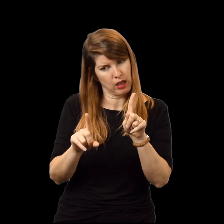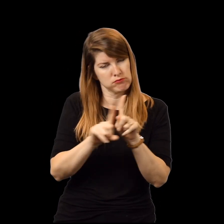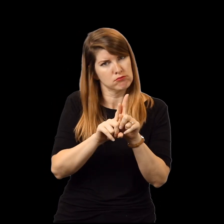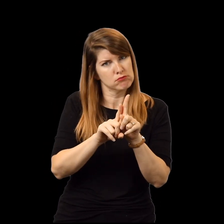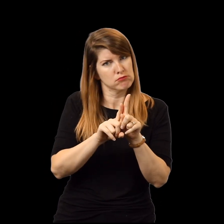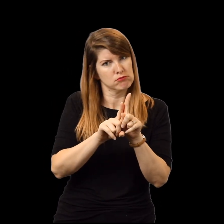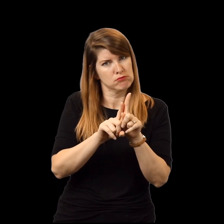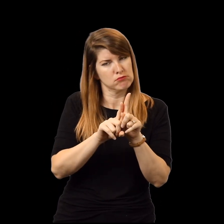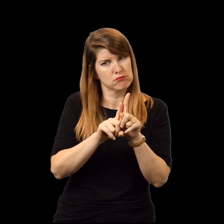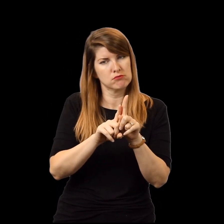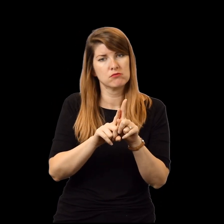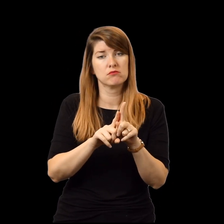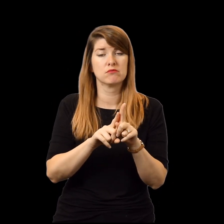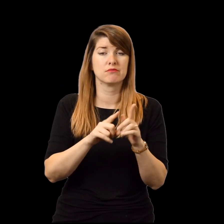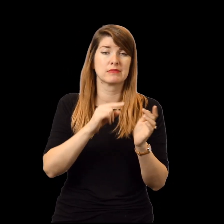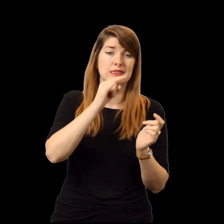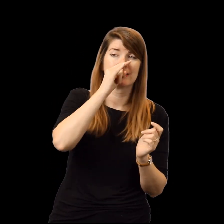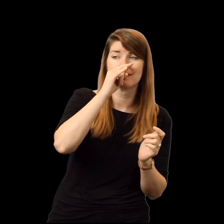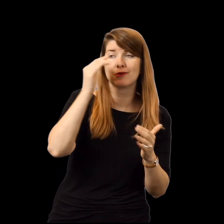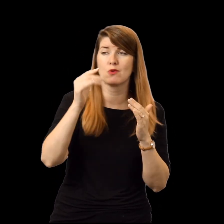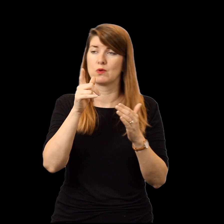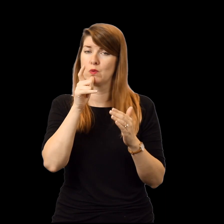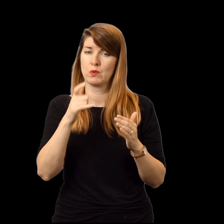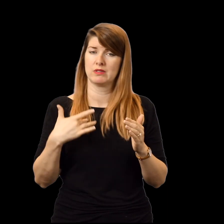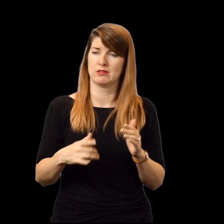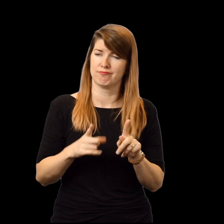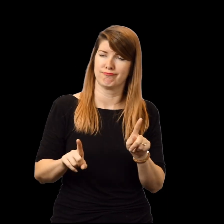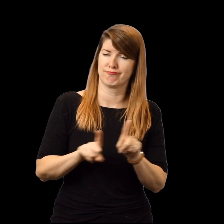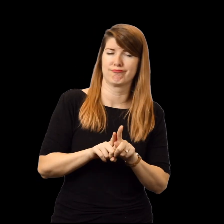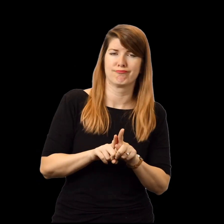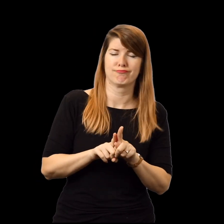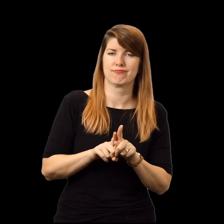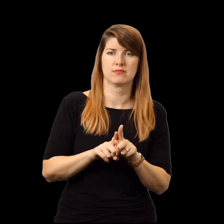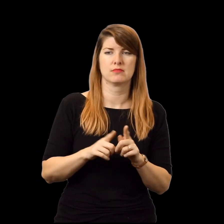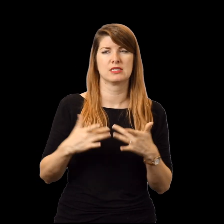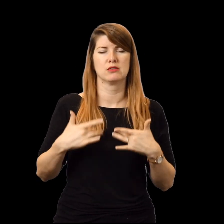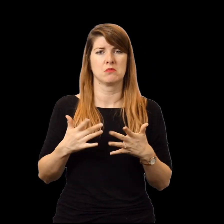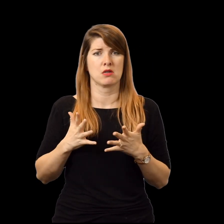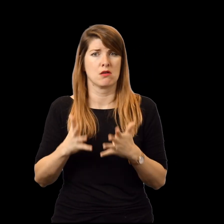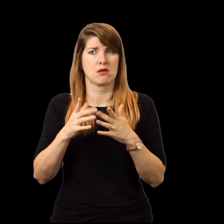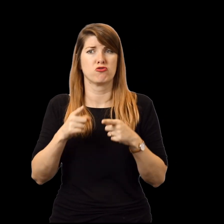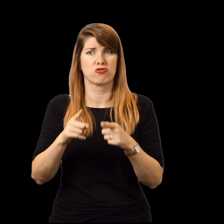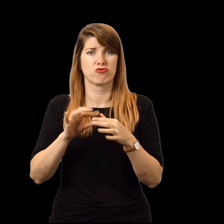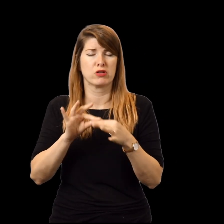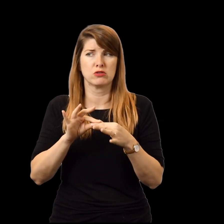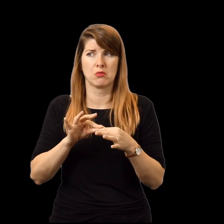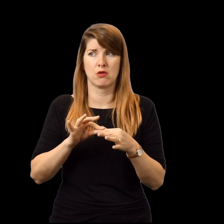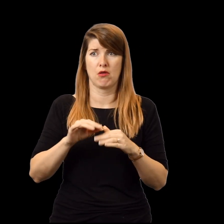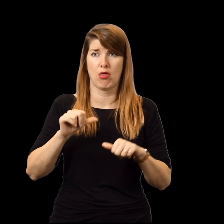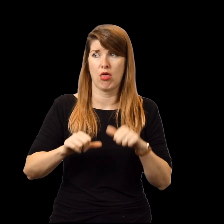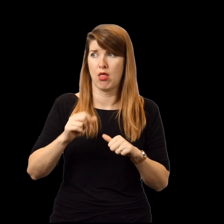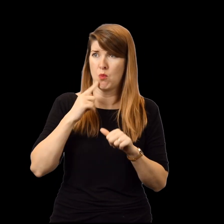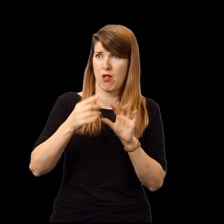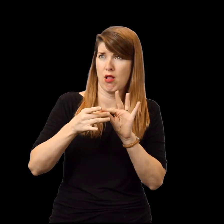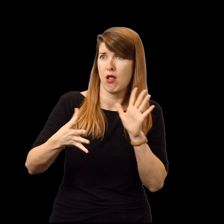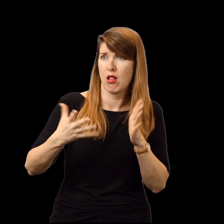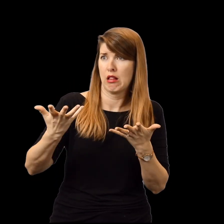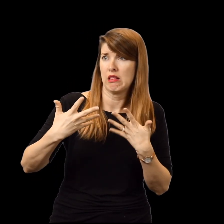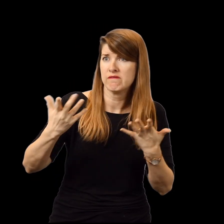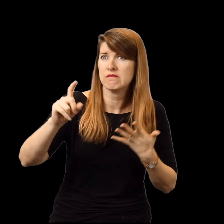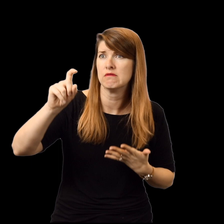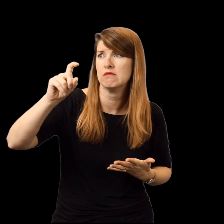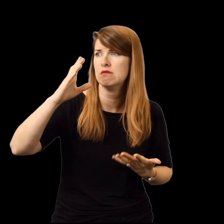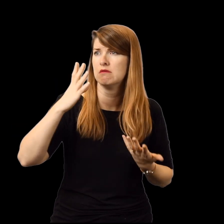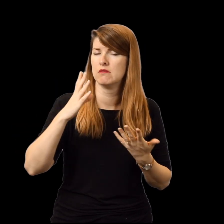They're clingers. These are kids or adults who cling. They're real anxious in their relationships. They're fearful that they're going to be